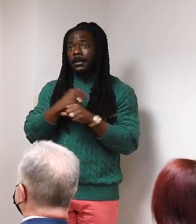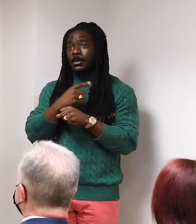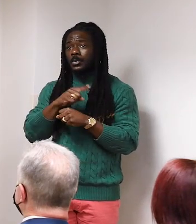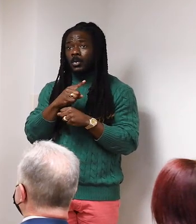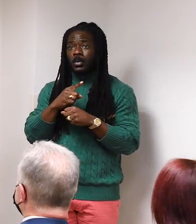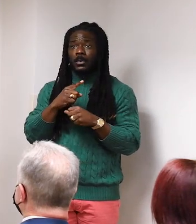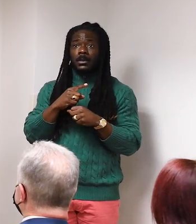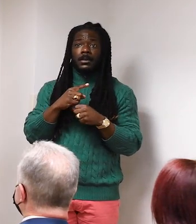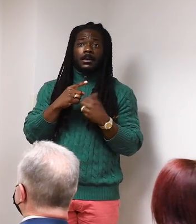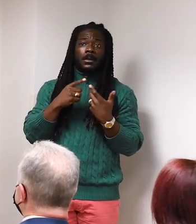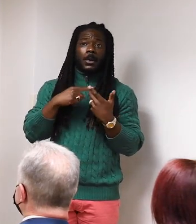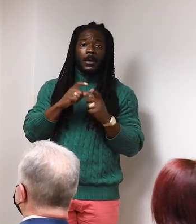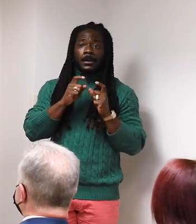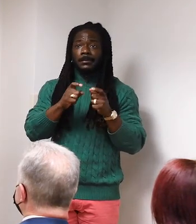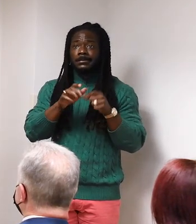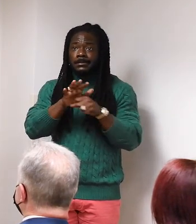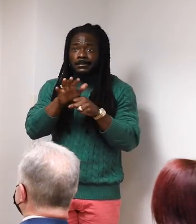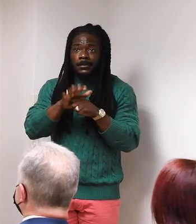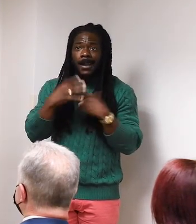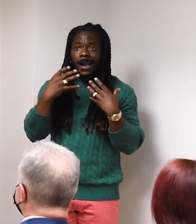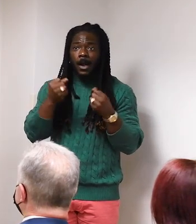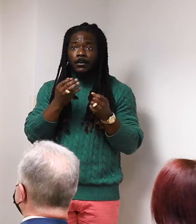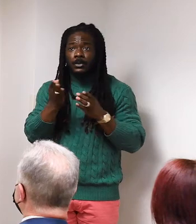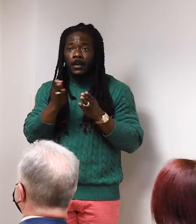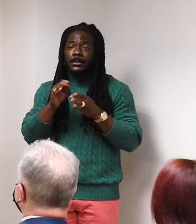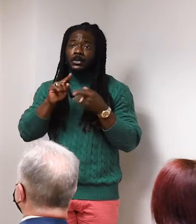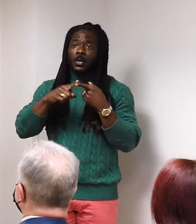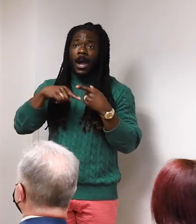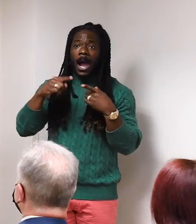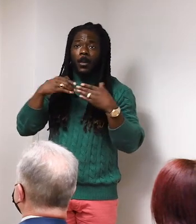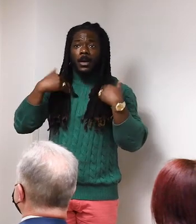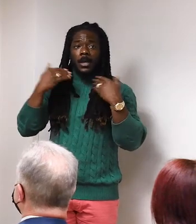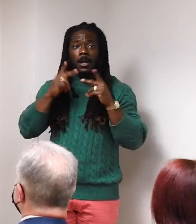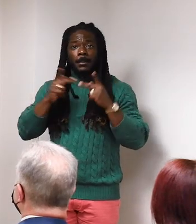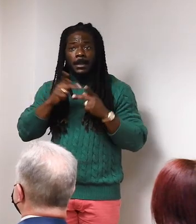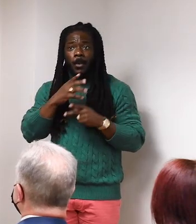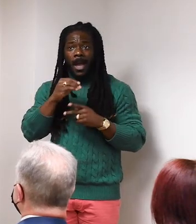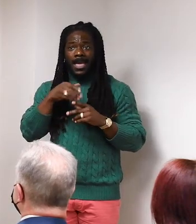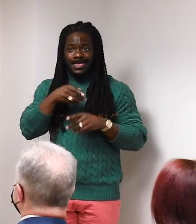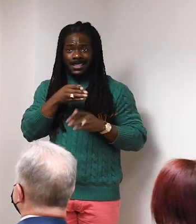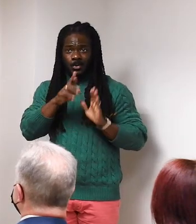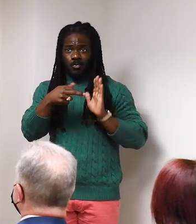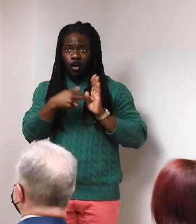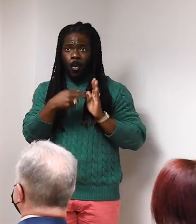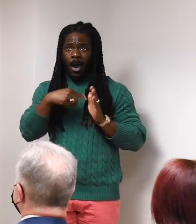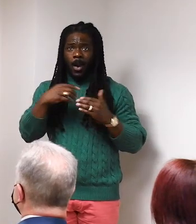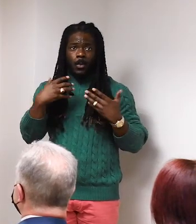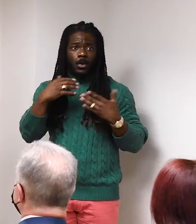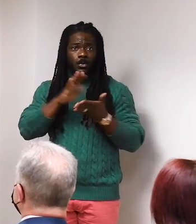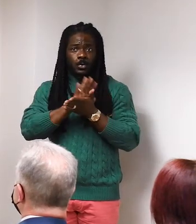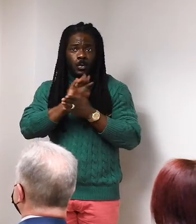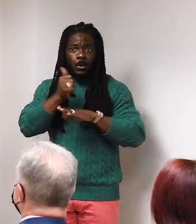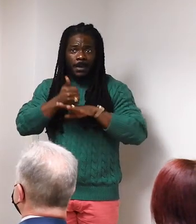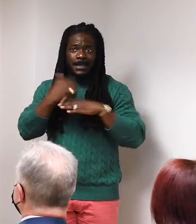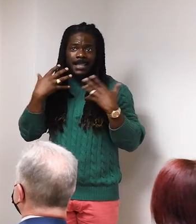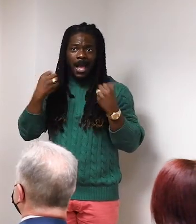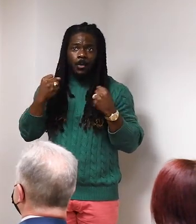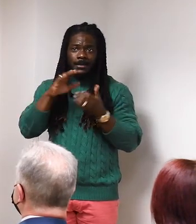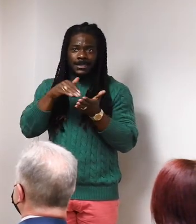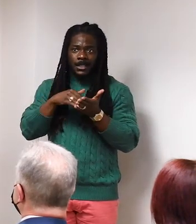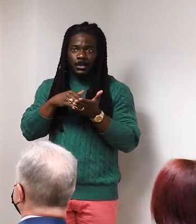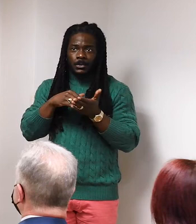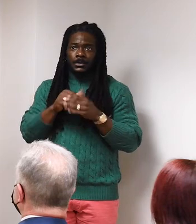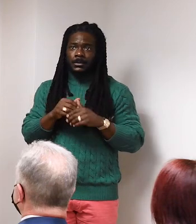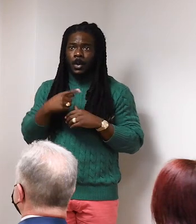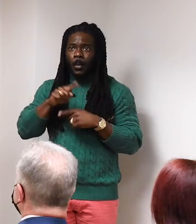up health services to our young people. And the role that school-based health centers can play when you've got a captive